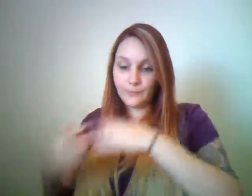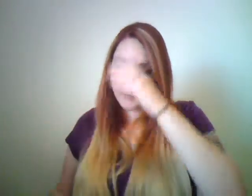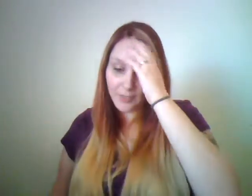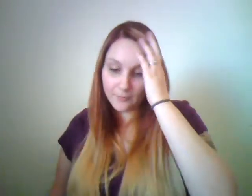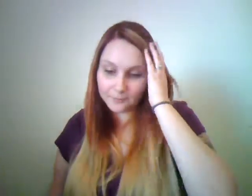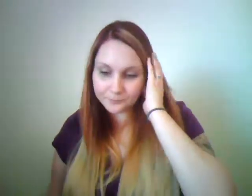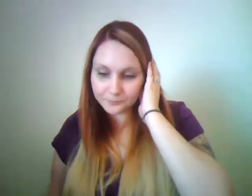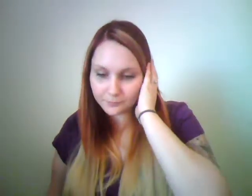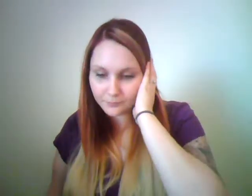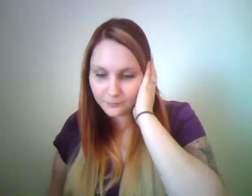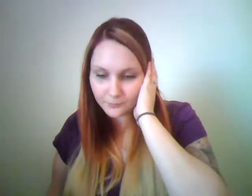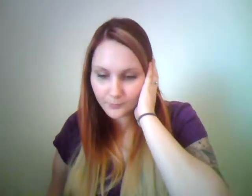okay?